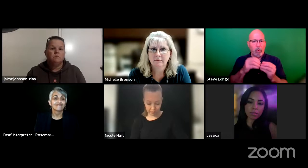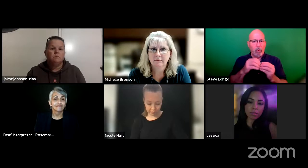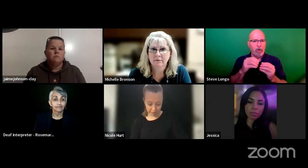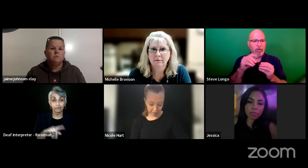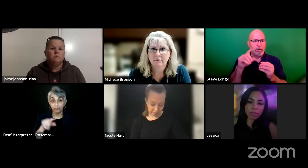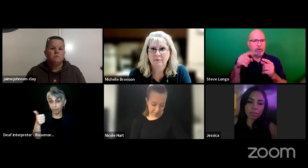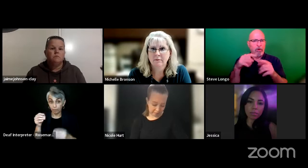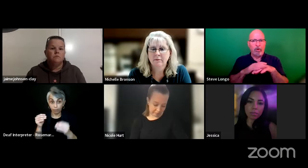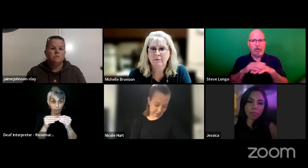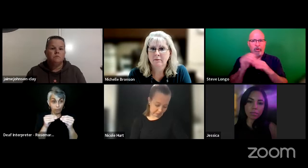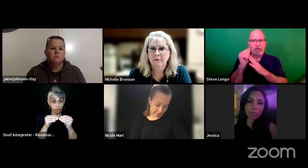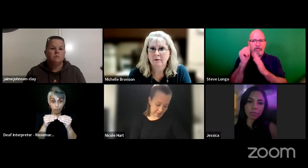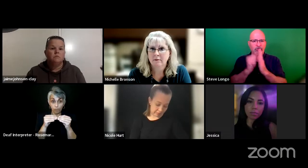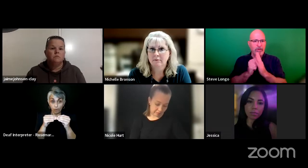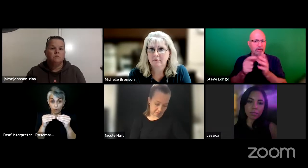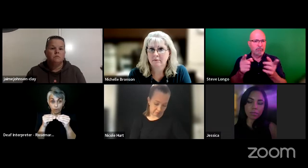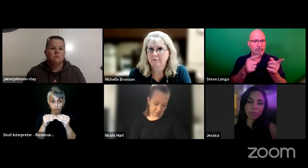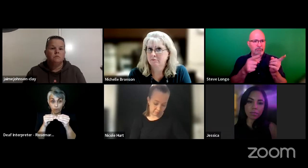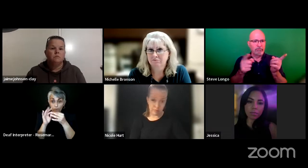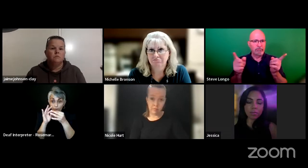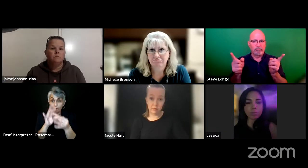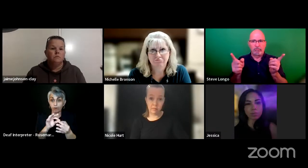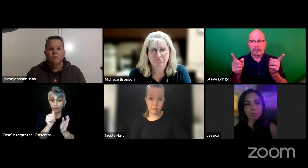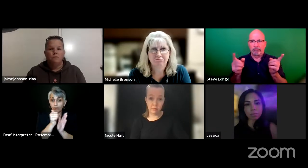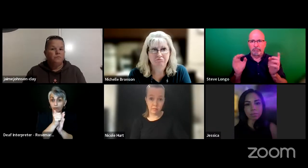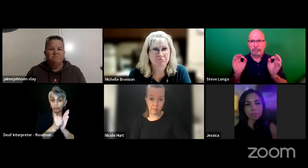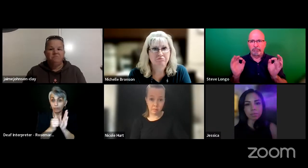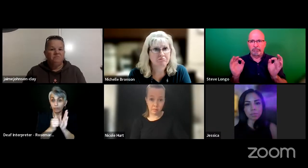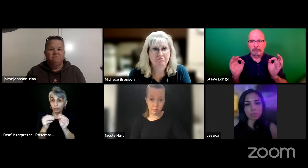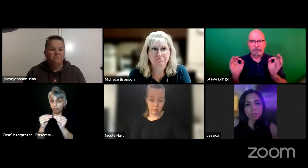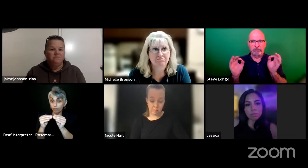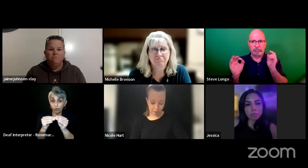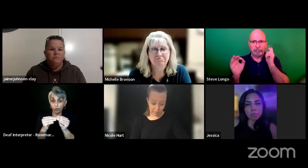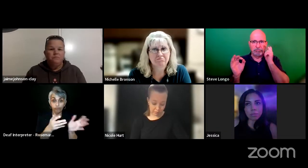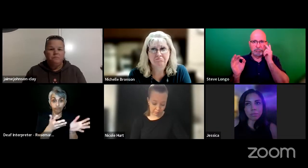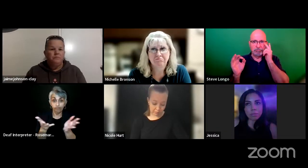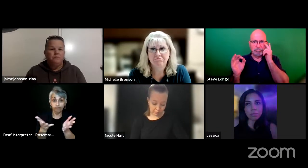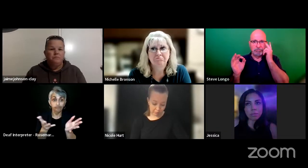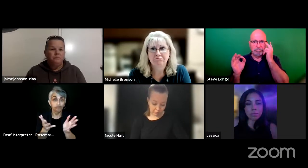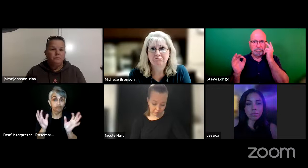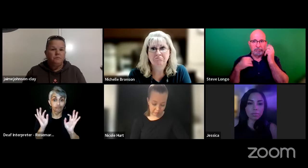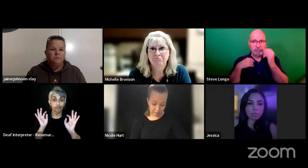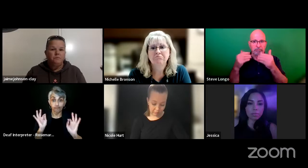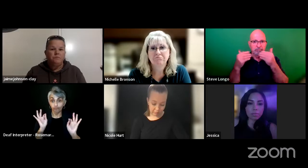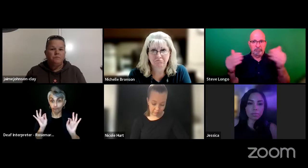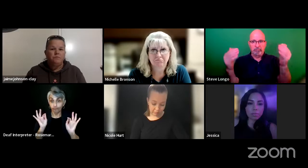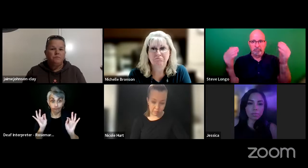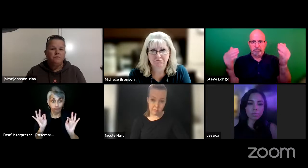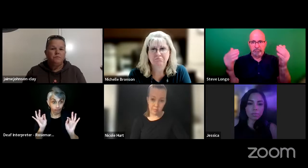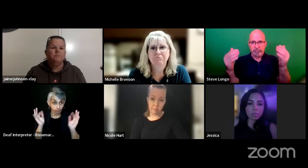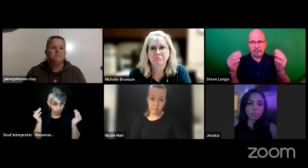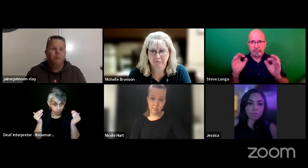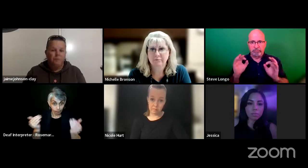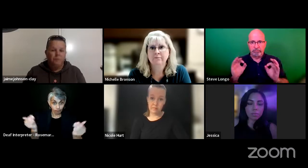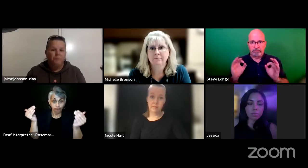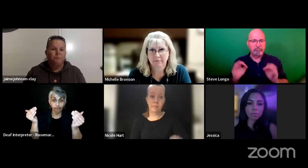Great question, Nicole. Thank you. Any others? Questions, comments, concerns about the